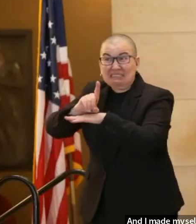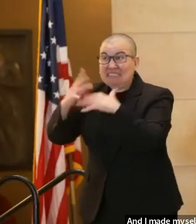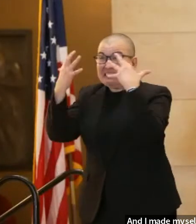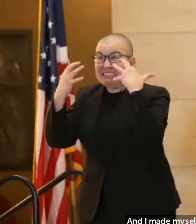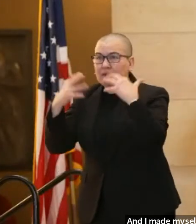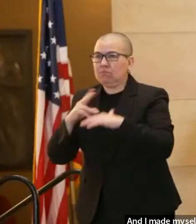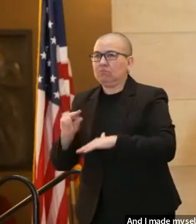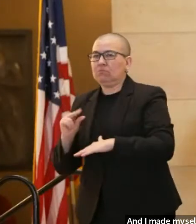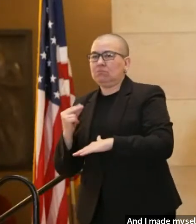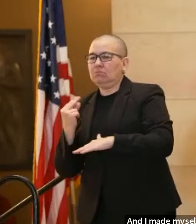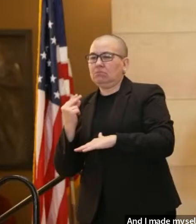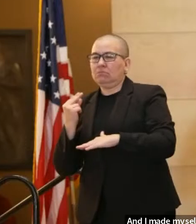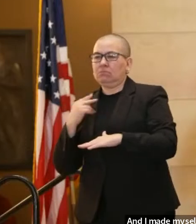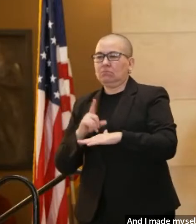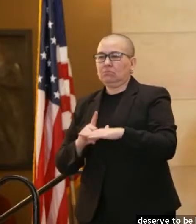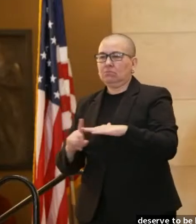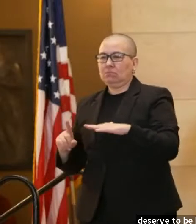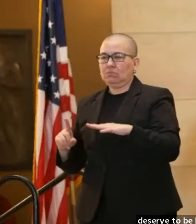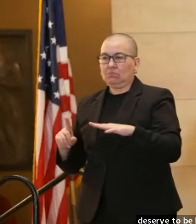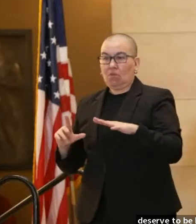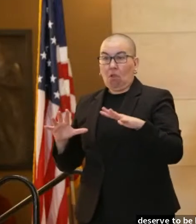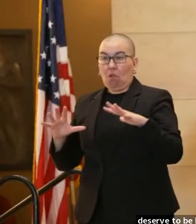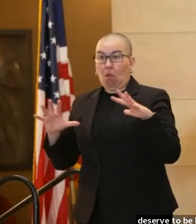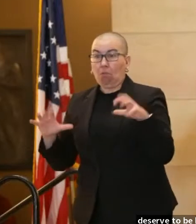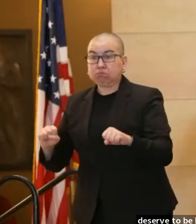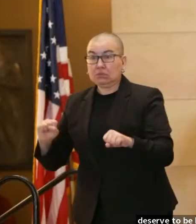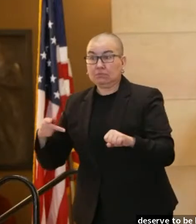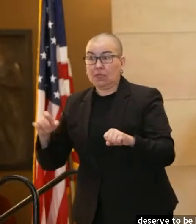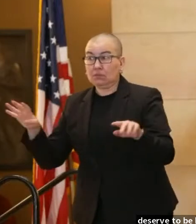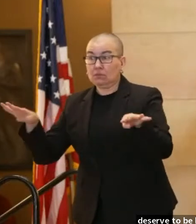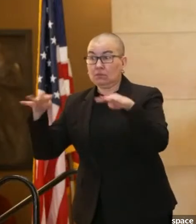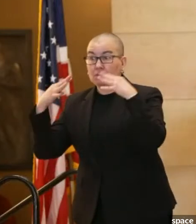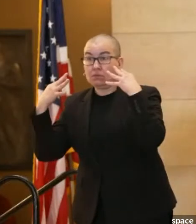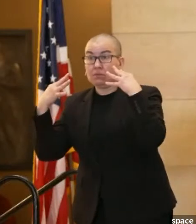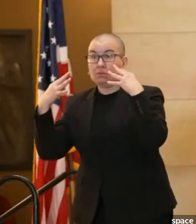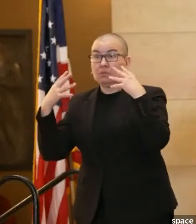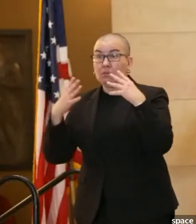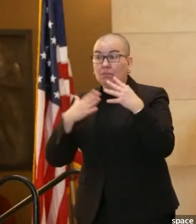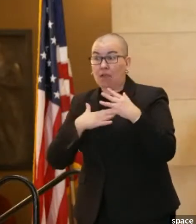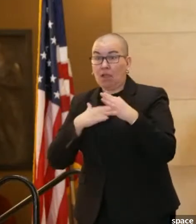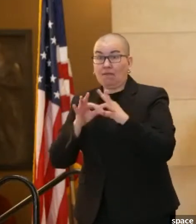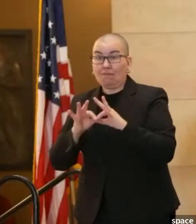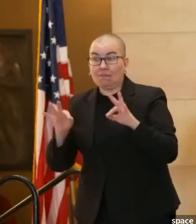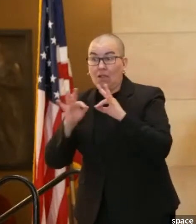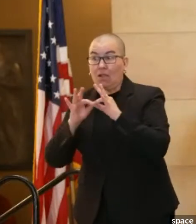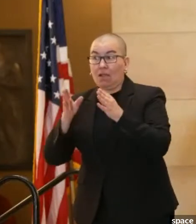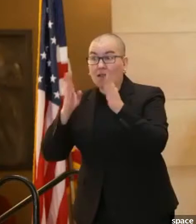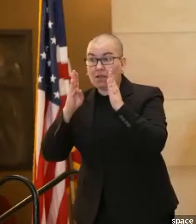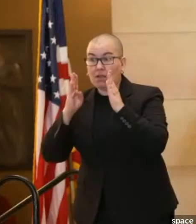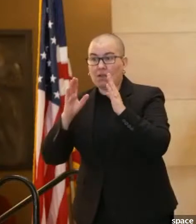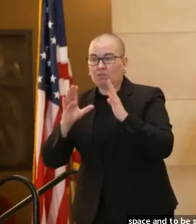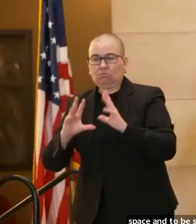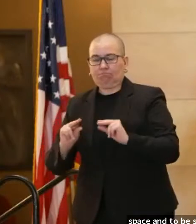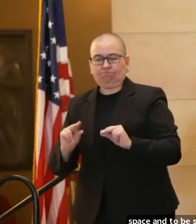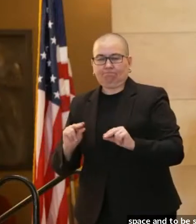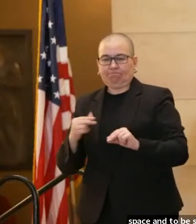up space. And to be seen and heard and valued and protected. And most